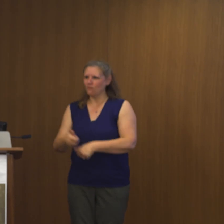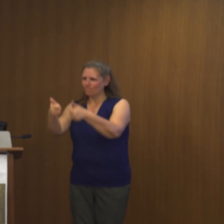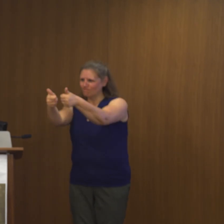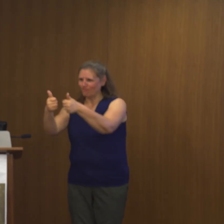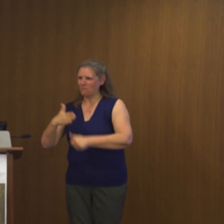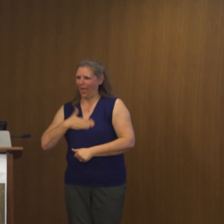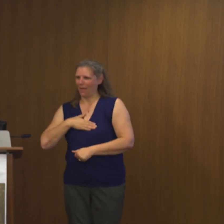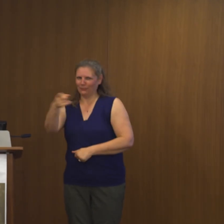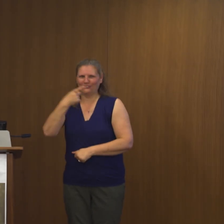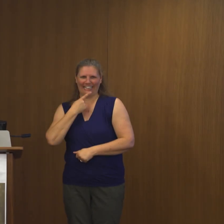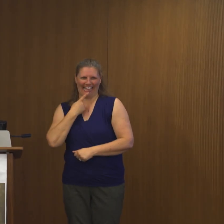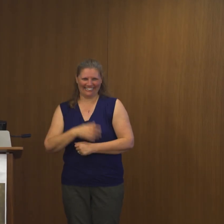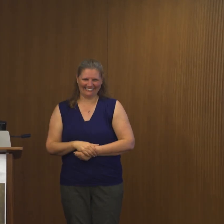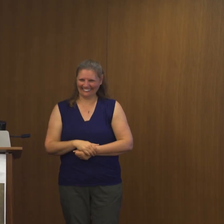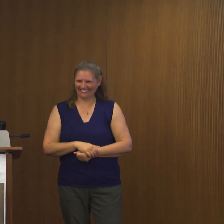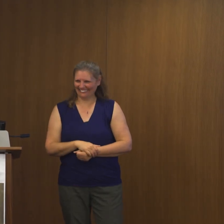glad you're here.